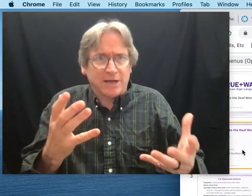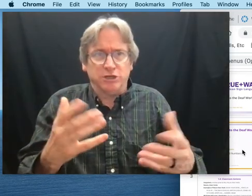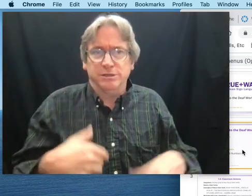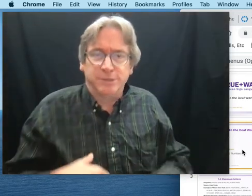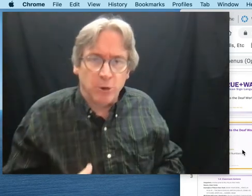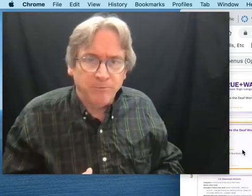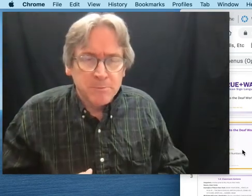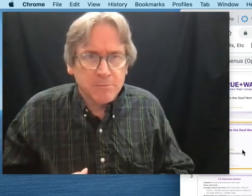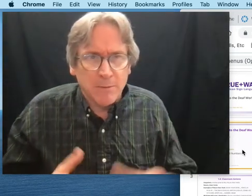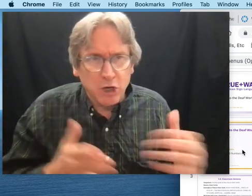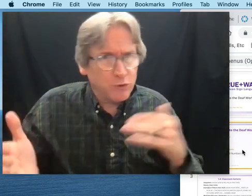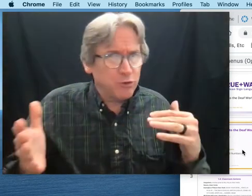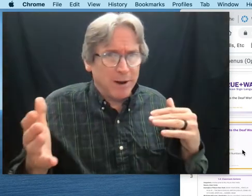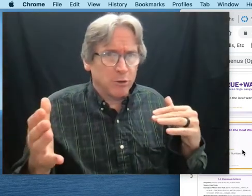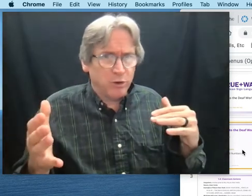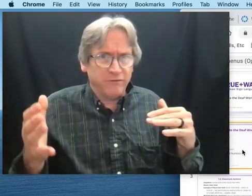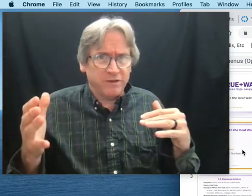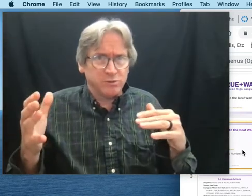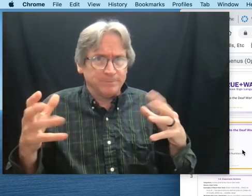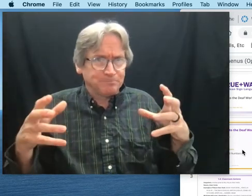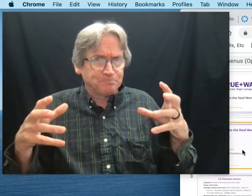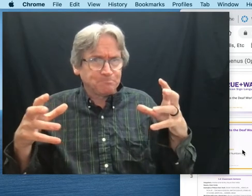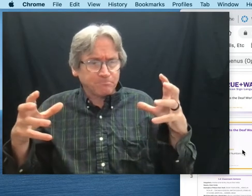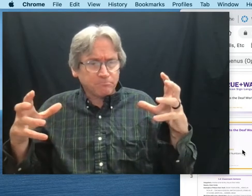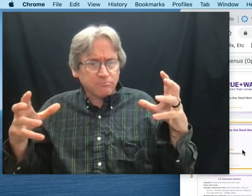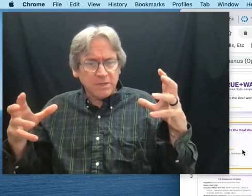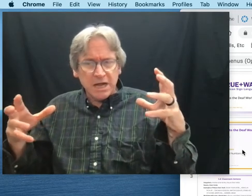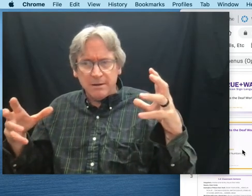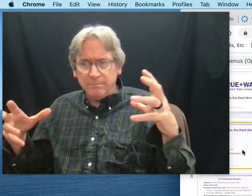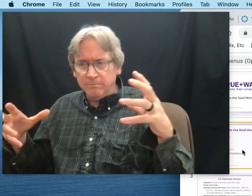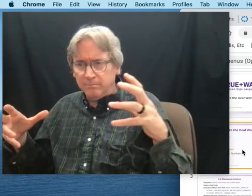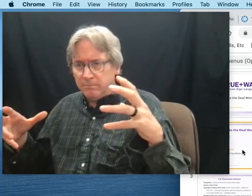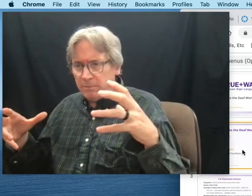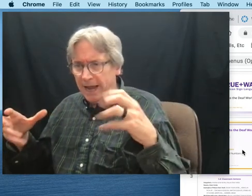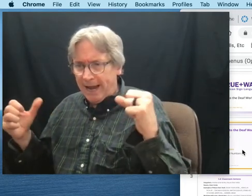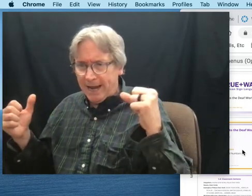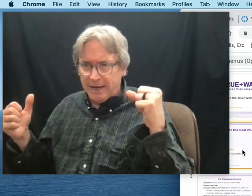classroom actions. So, I'm going to go through the PowerPoint for this one